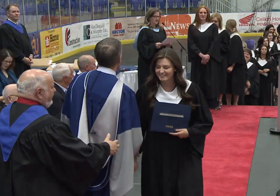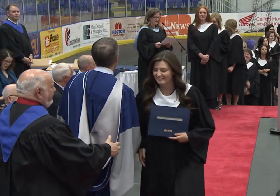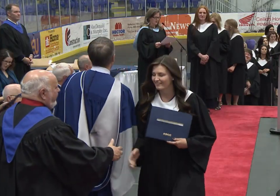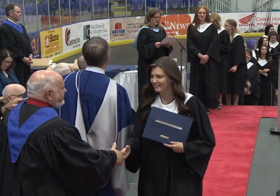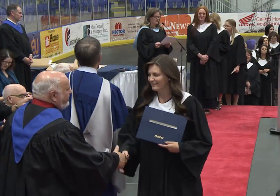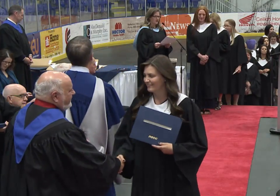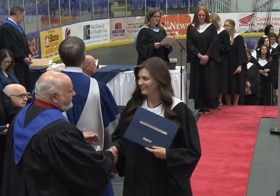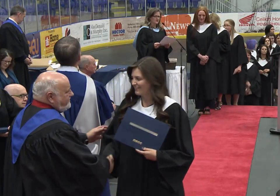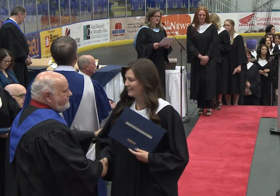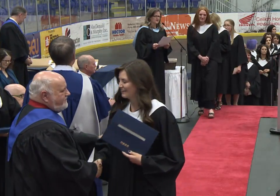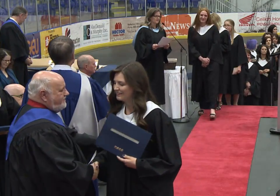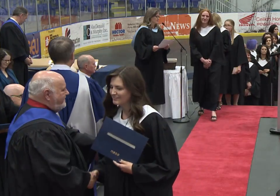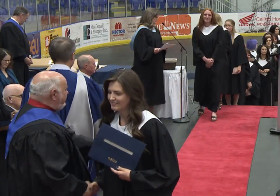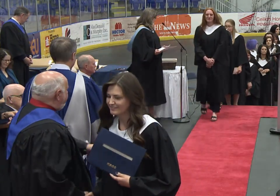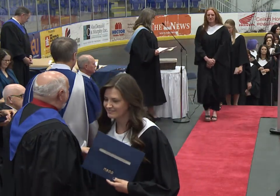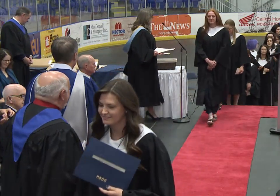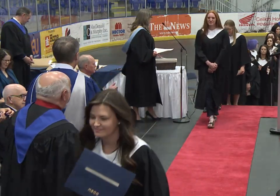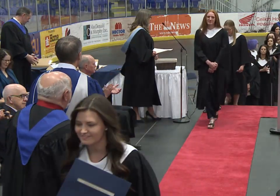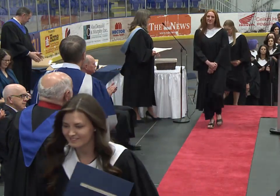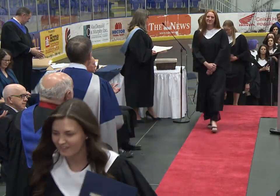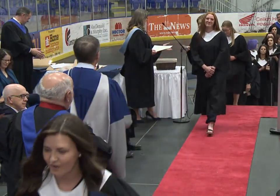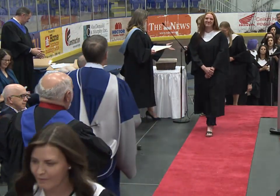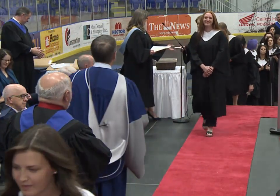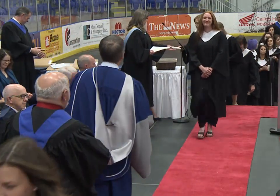Shelley Garrett with honors.